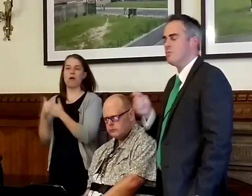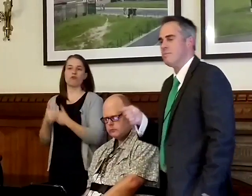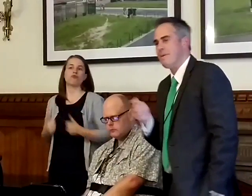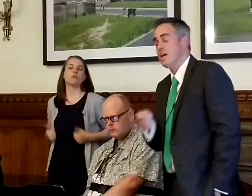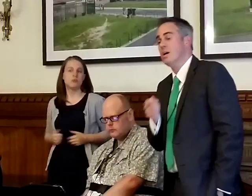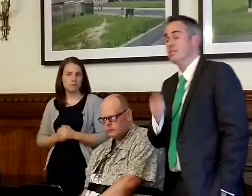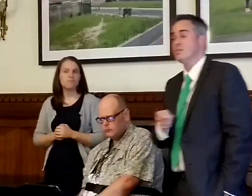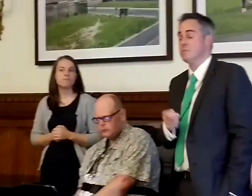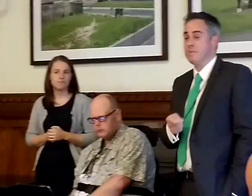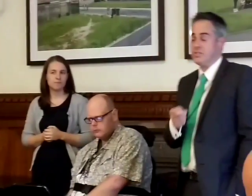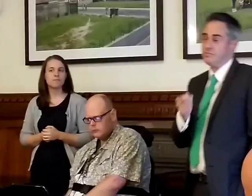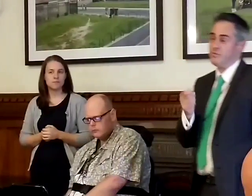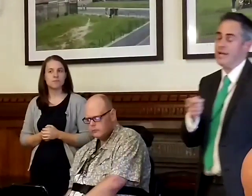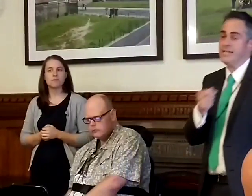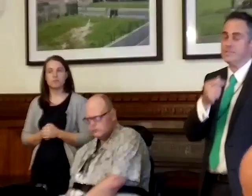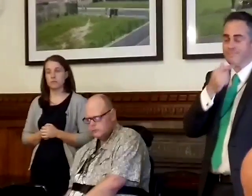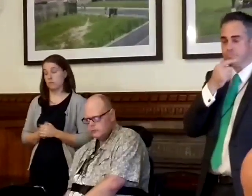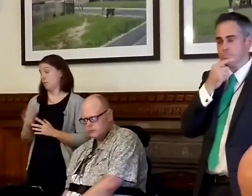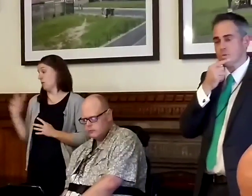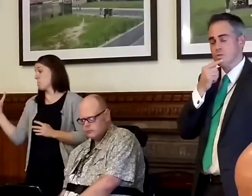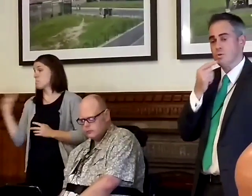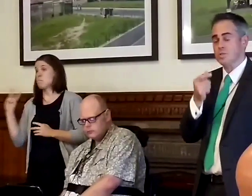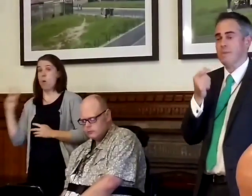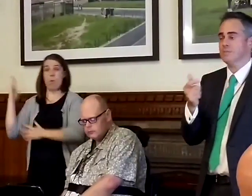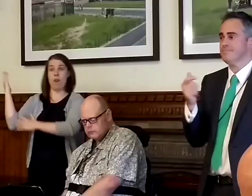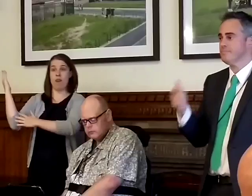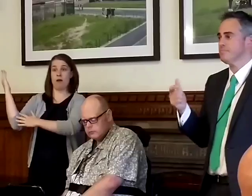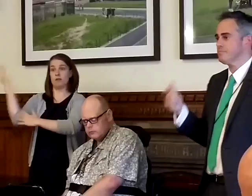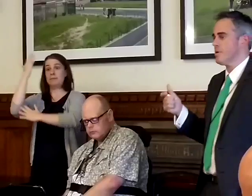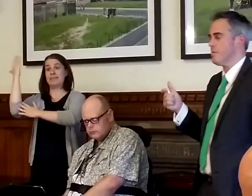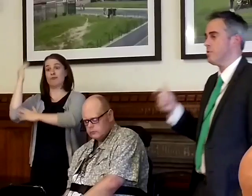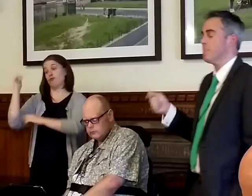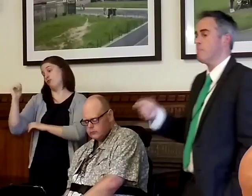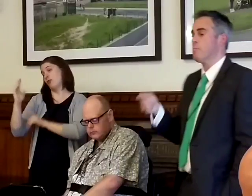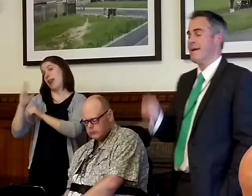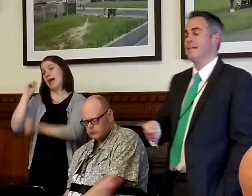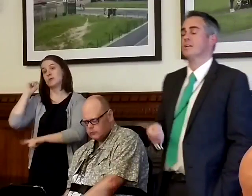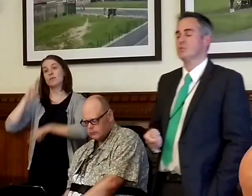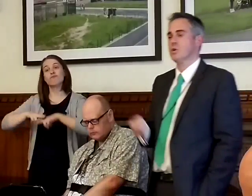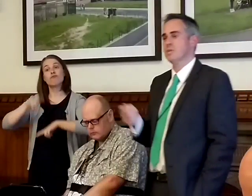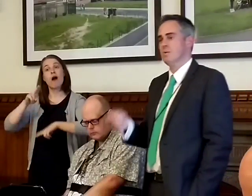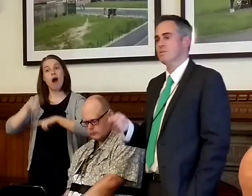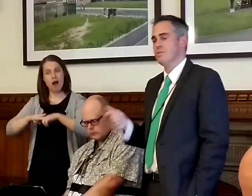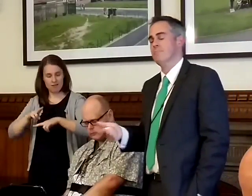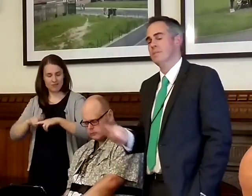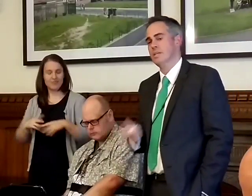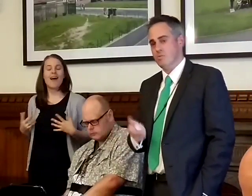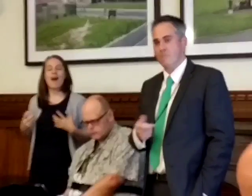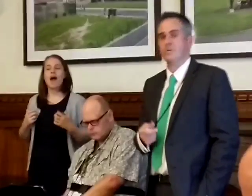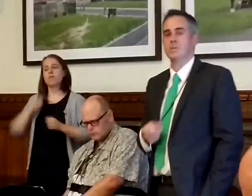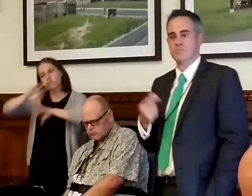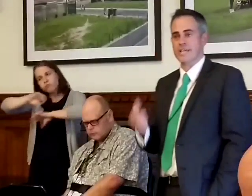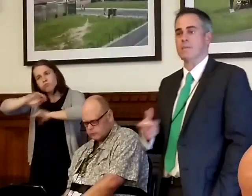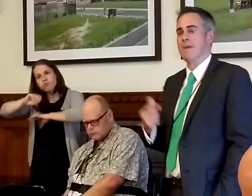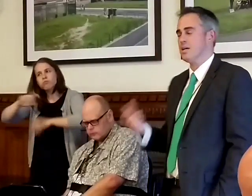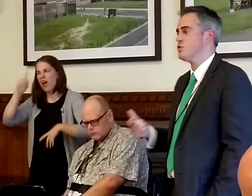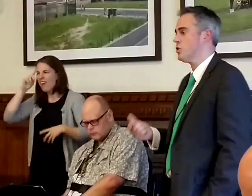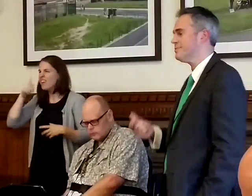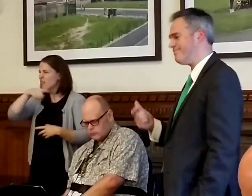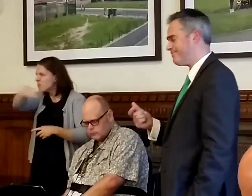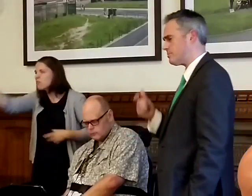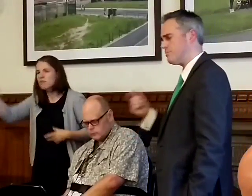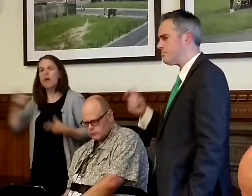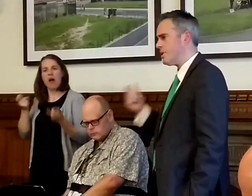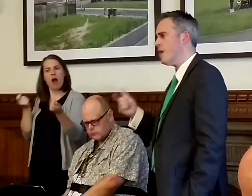But it's also, when we made our leadership speech on Friday, we talked about putting people back in control. There was a theme in the EU referendum on taking